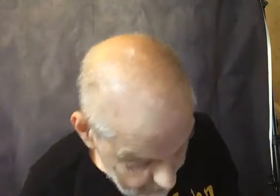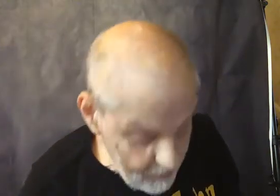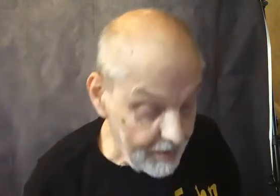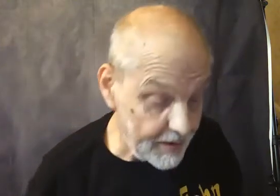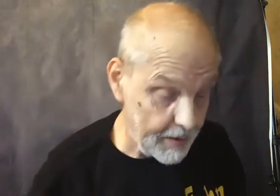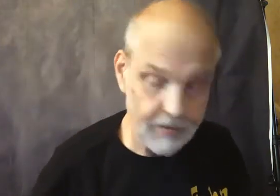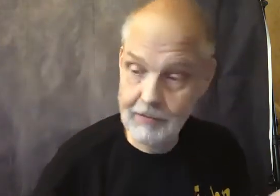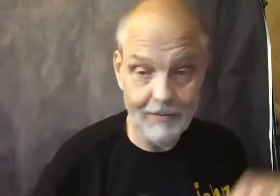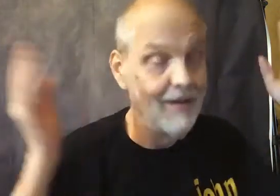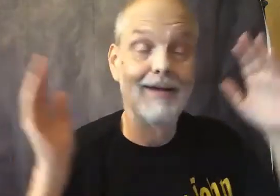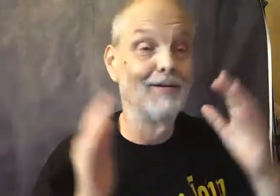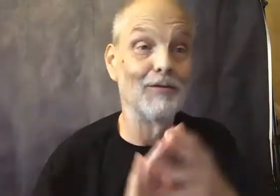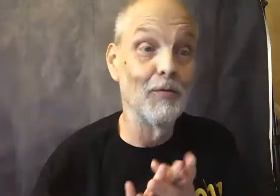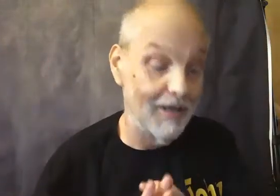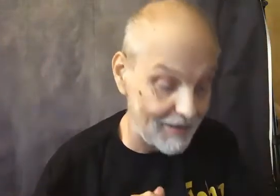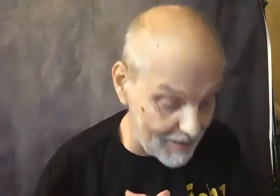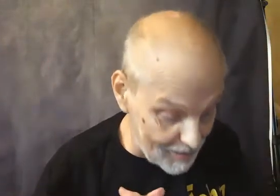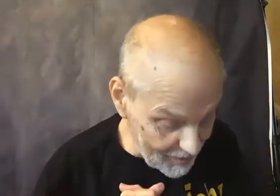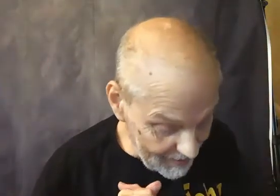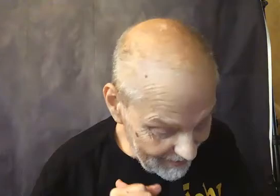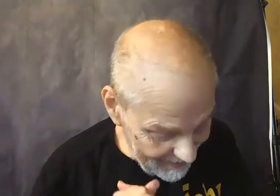The next page, I don't know what it is.